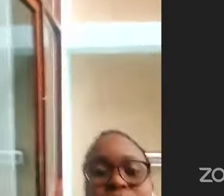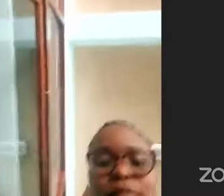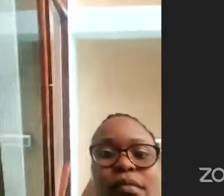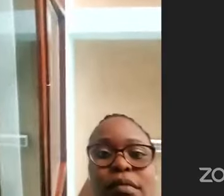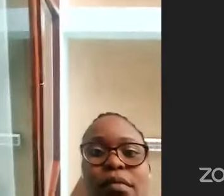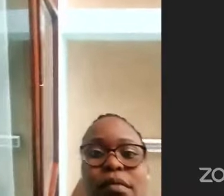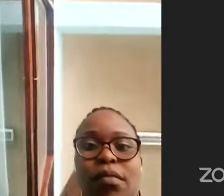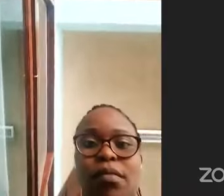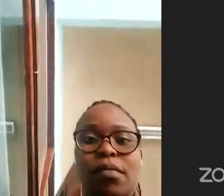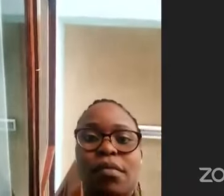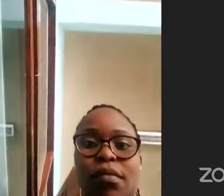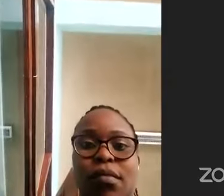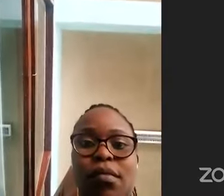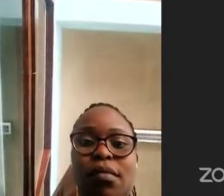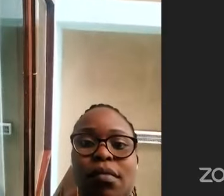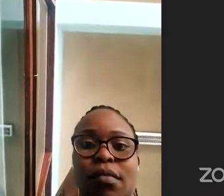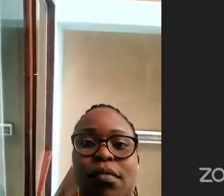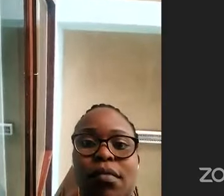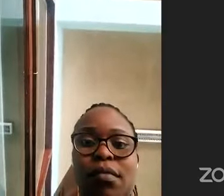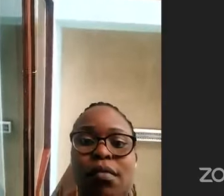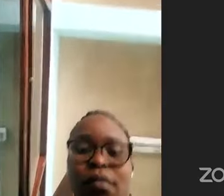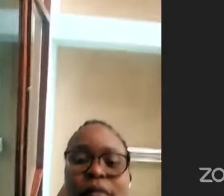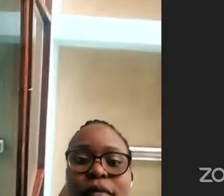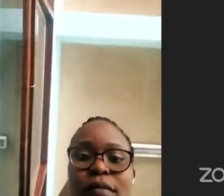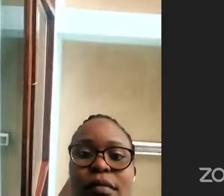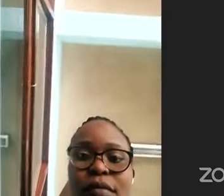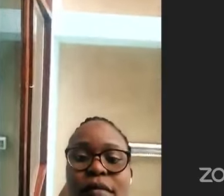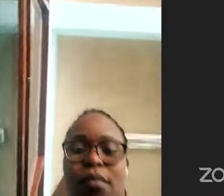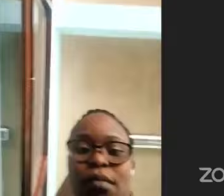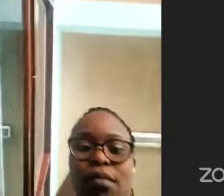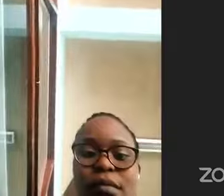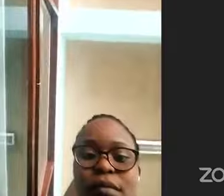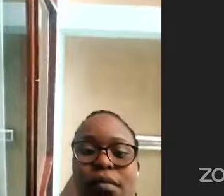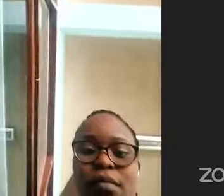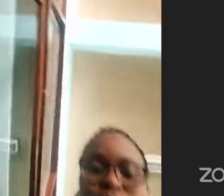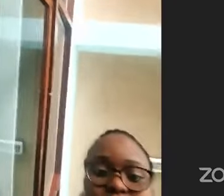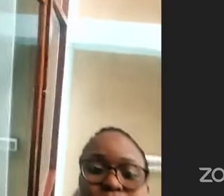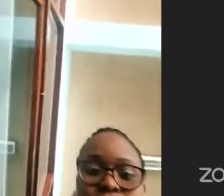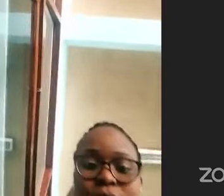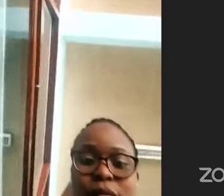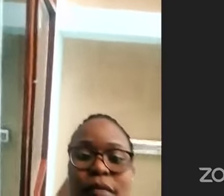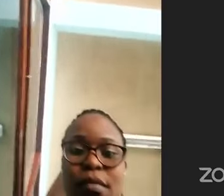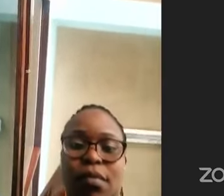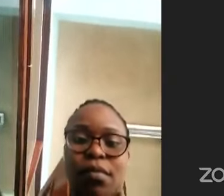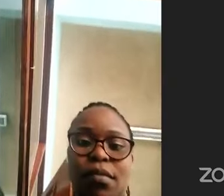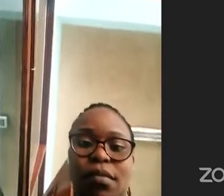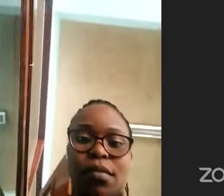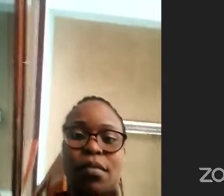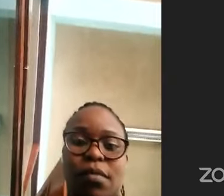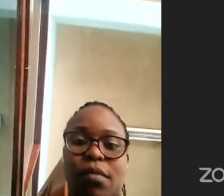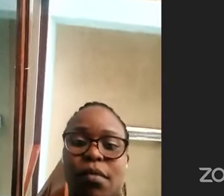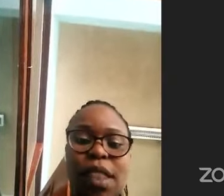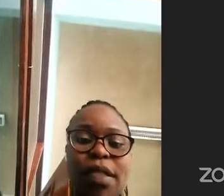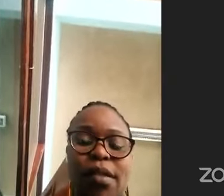mama, akaenda pale hospitali, akawa referred to another higher facility, which she could not even manage